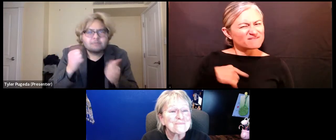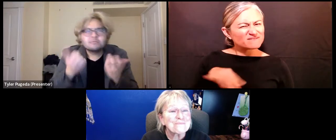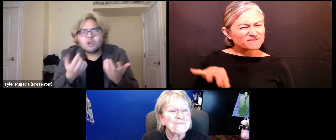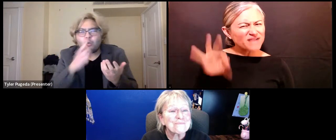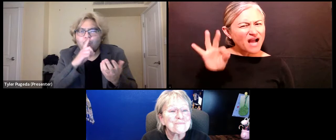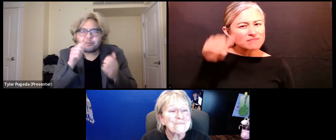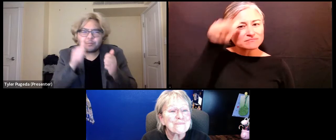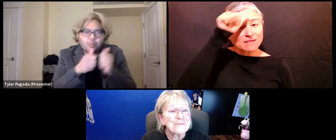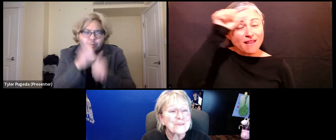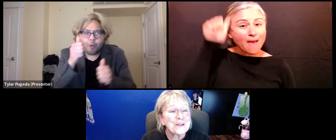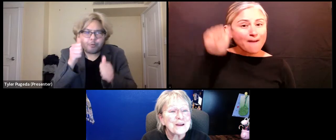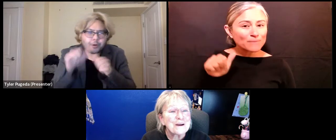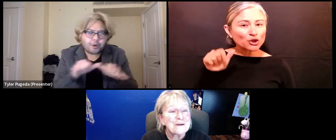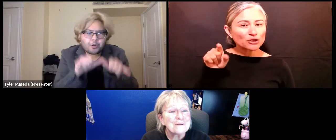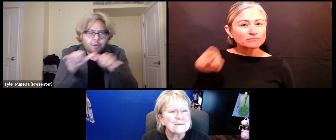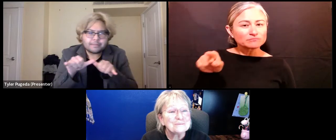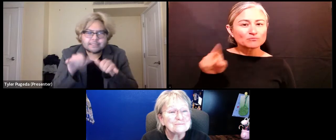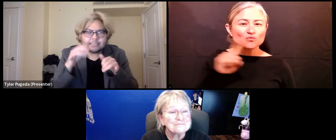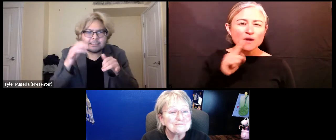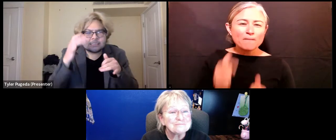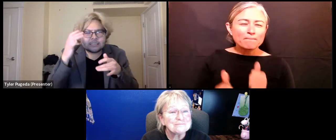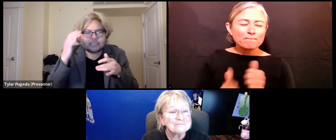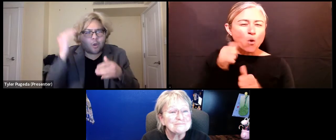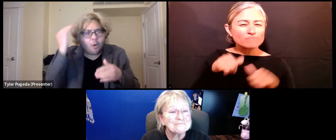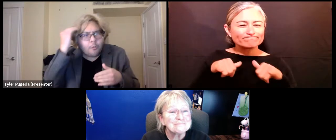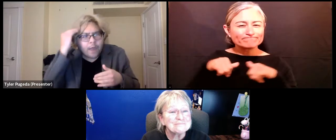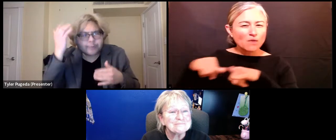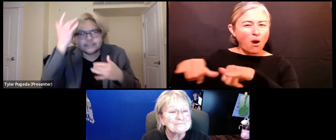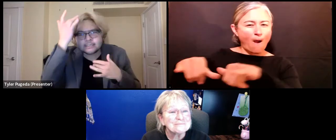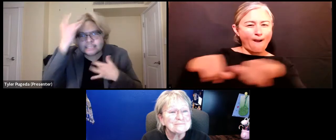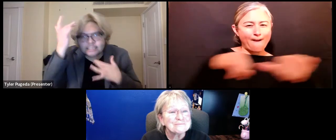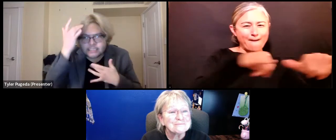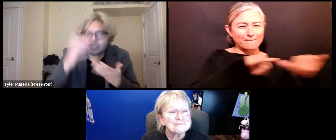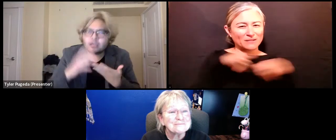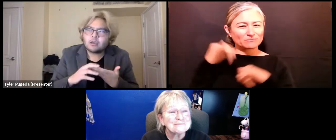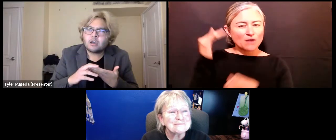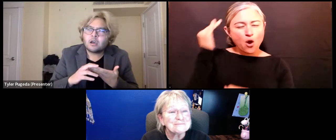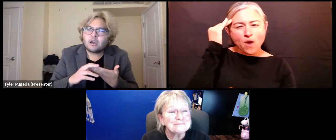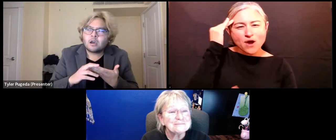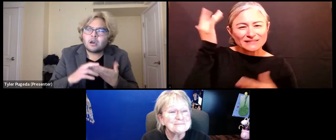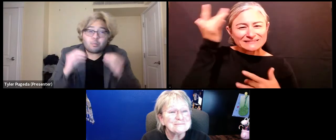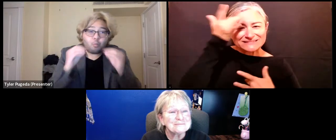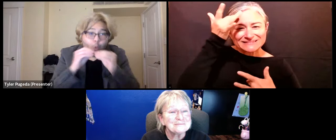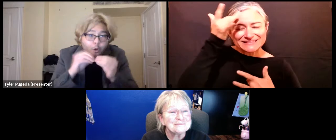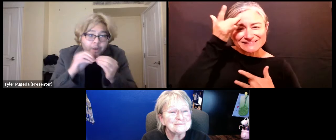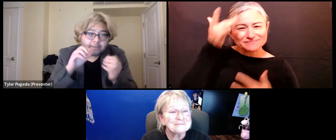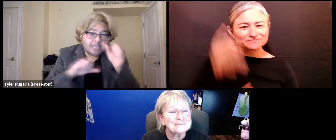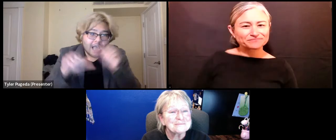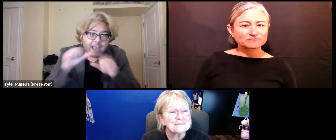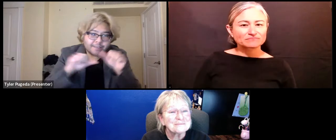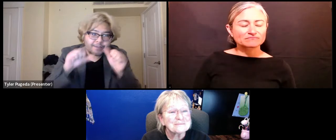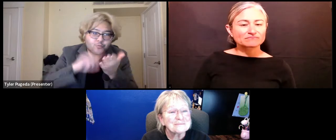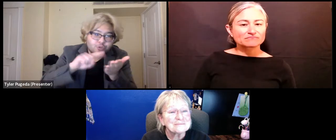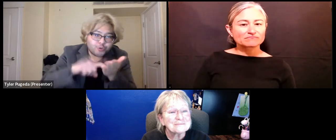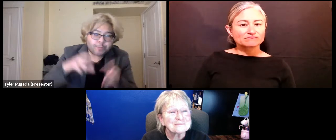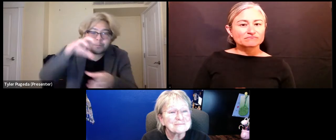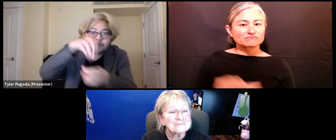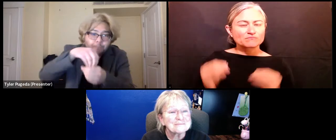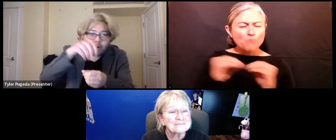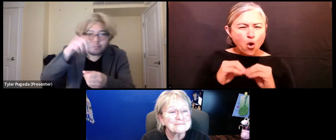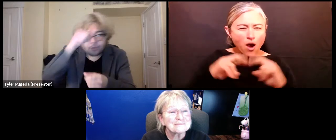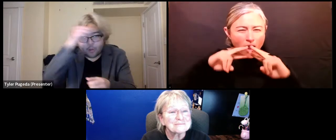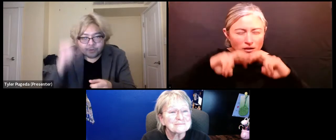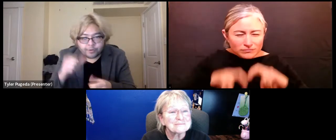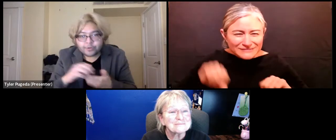I think that I found that Alzheimer's was particularly interesting because it's common that people aren't really aware that it is